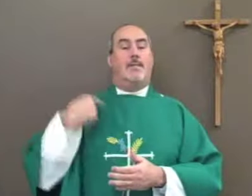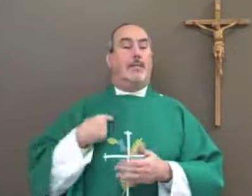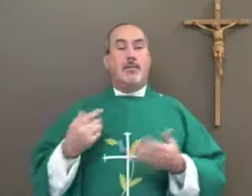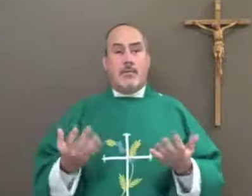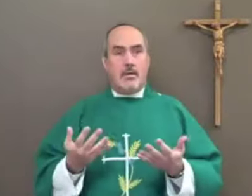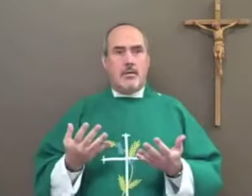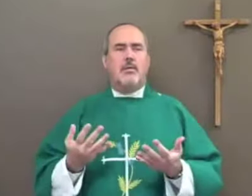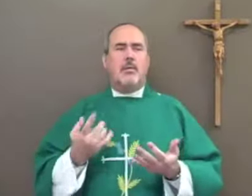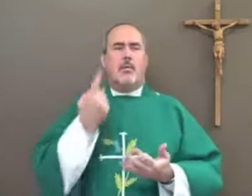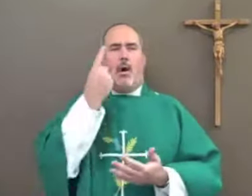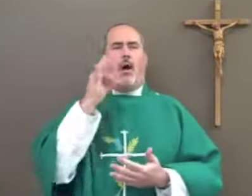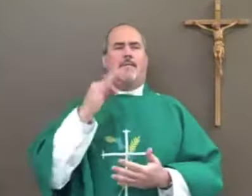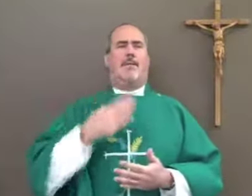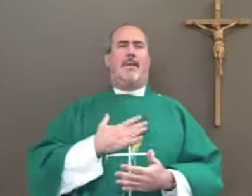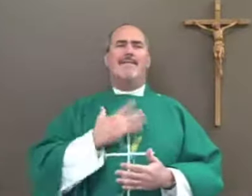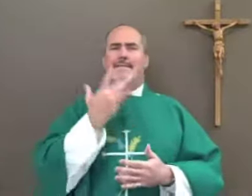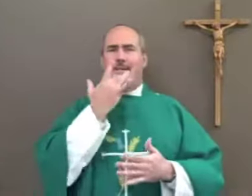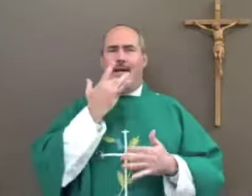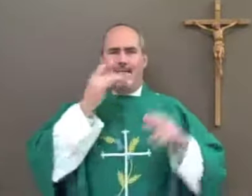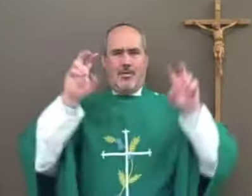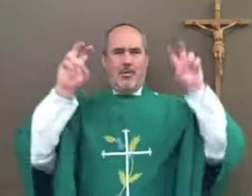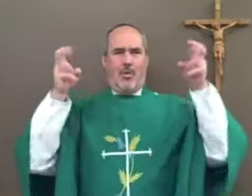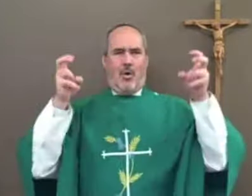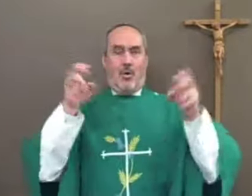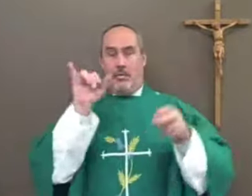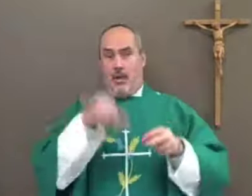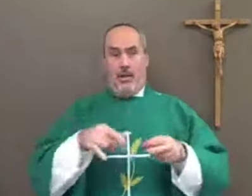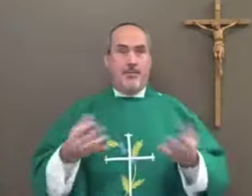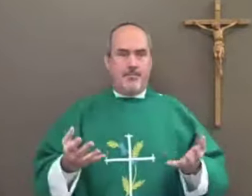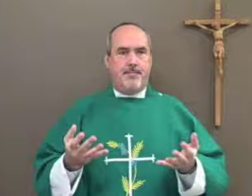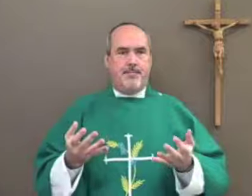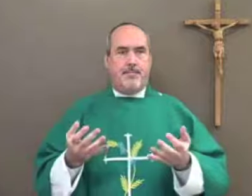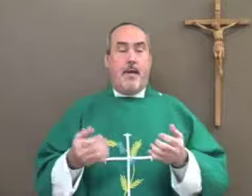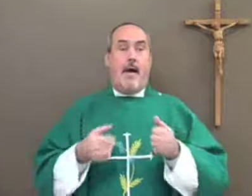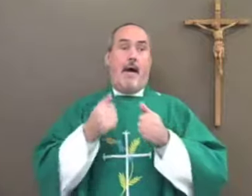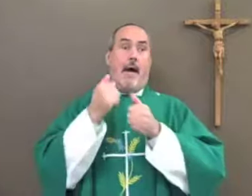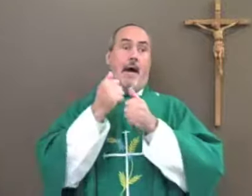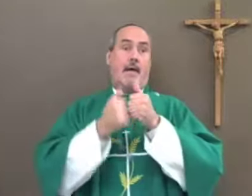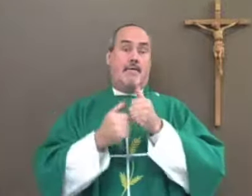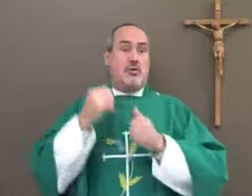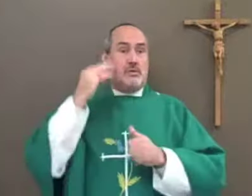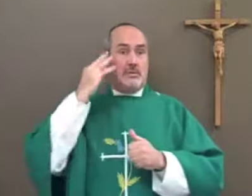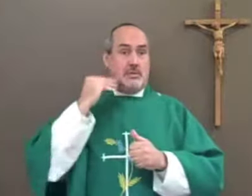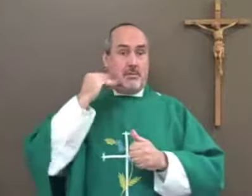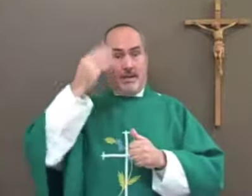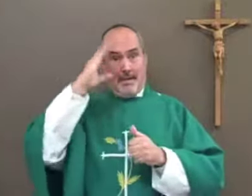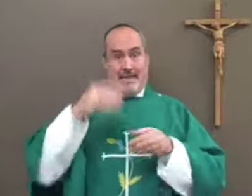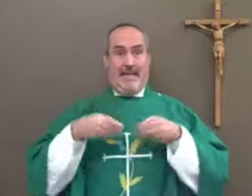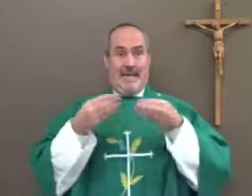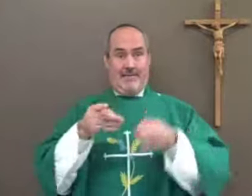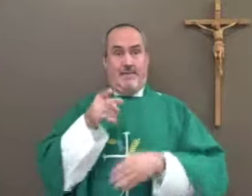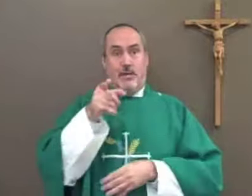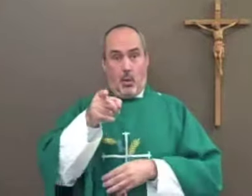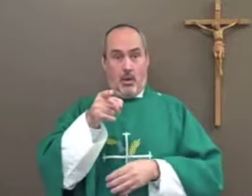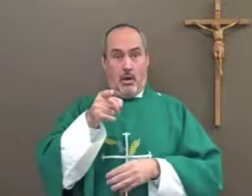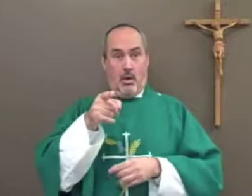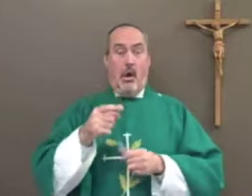Today, the gospel reminds us of one of my favorite quotes that every experience God gives